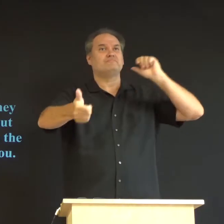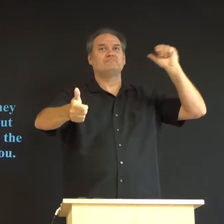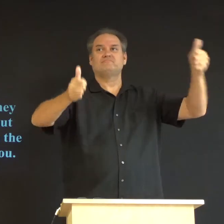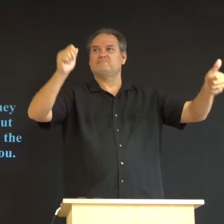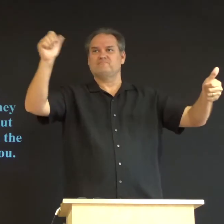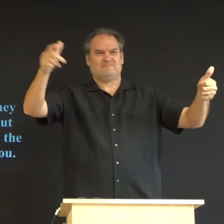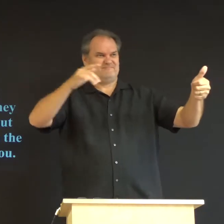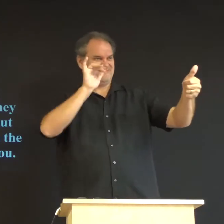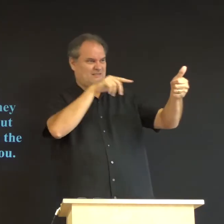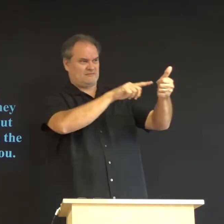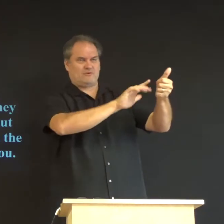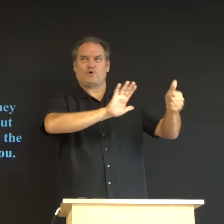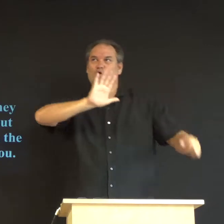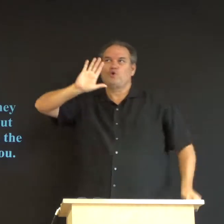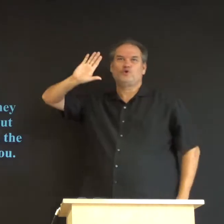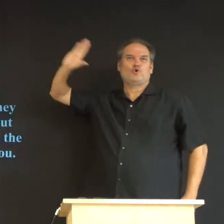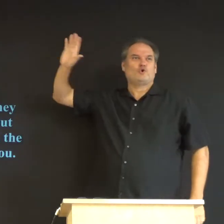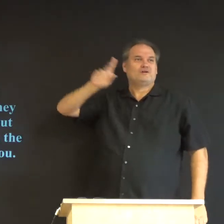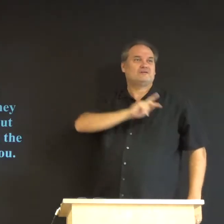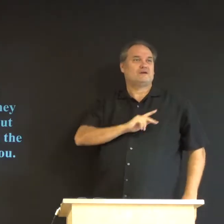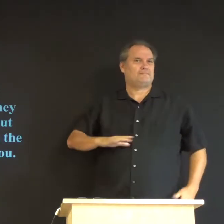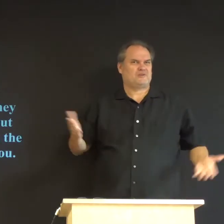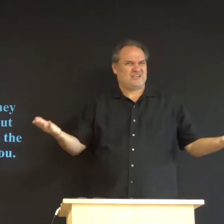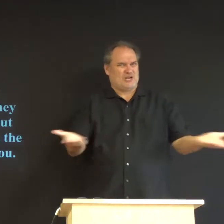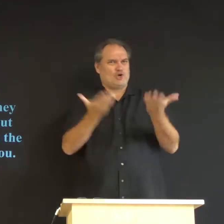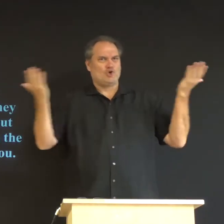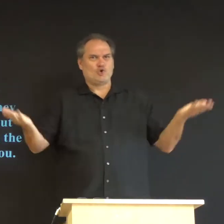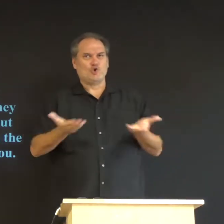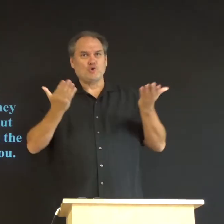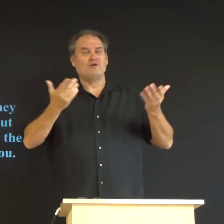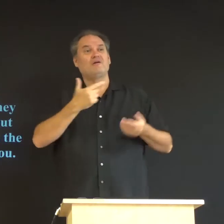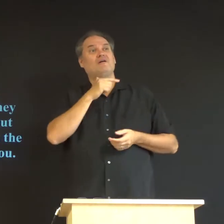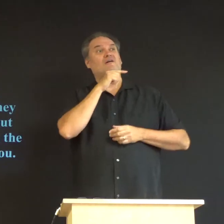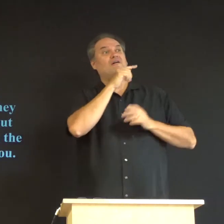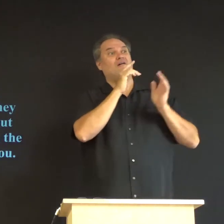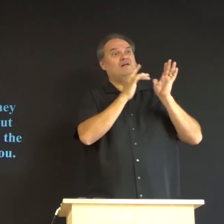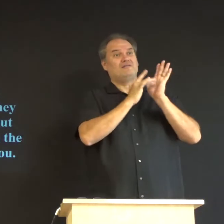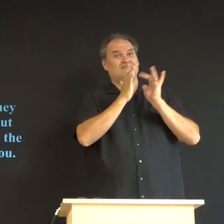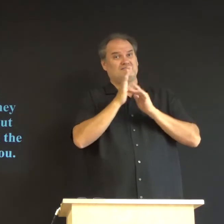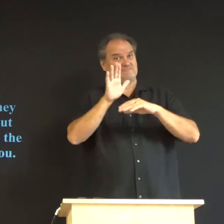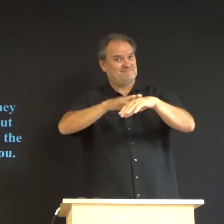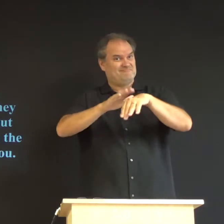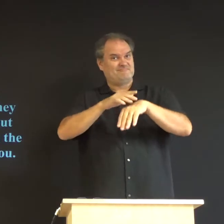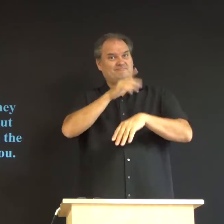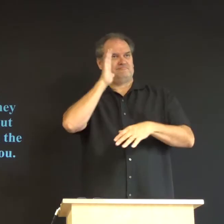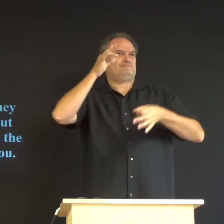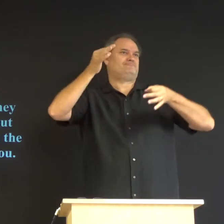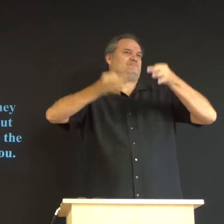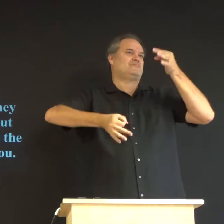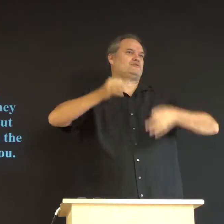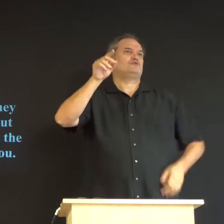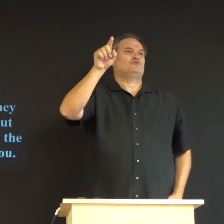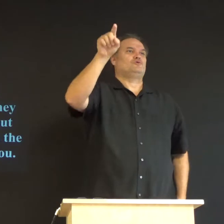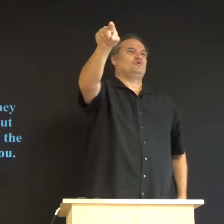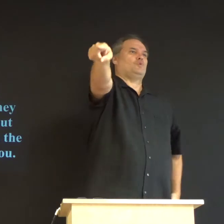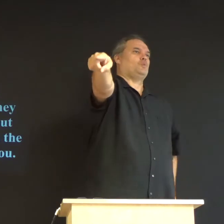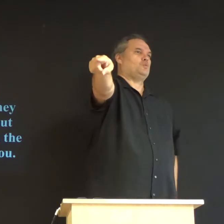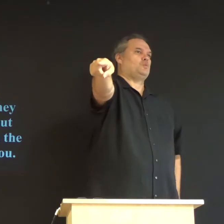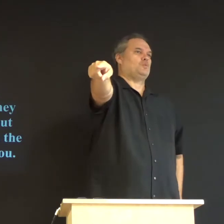And instead of his churches, it's his kingdom. It's here, it's not. Jesus warned the Pharisees